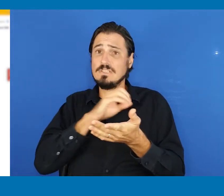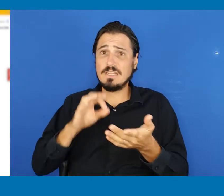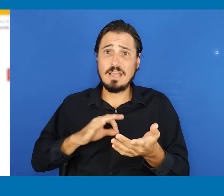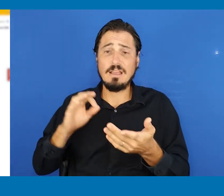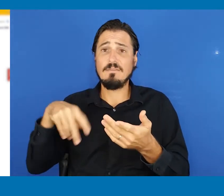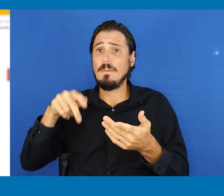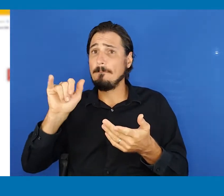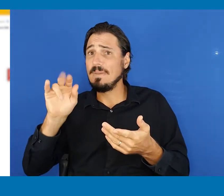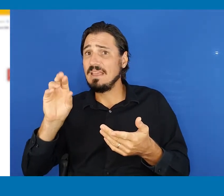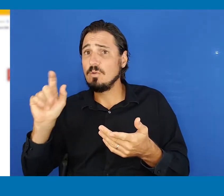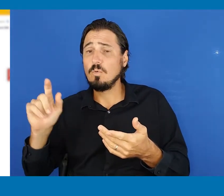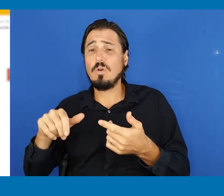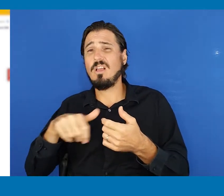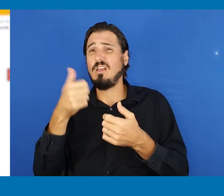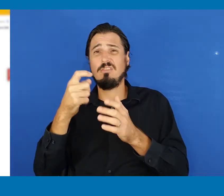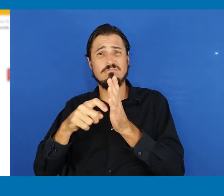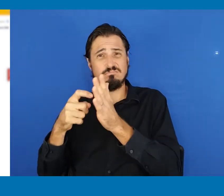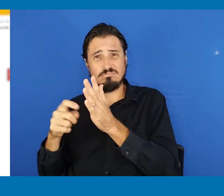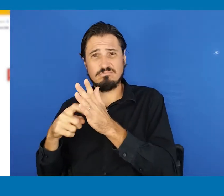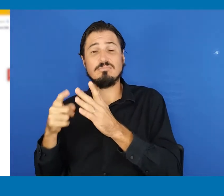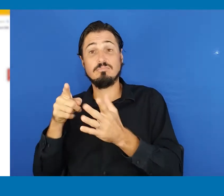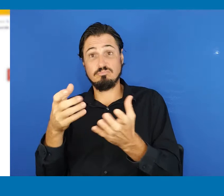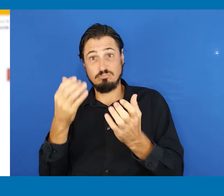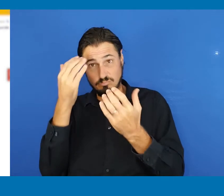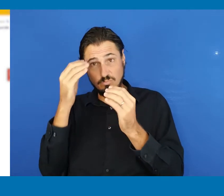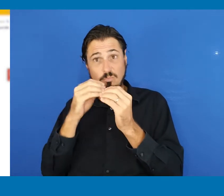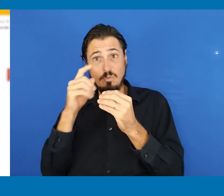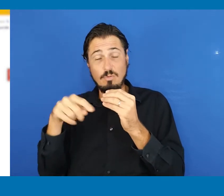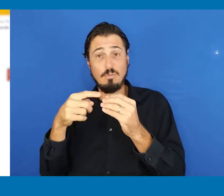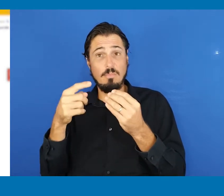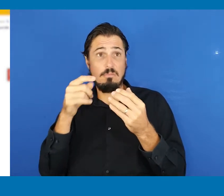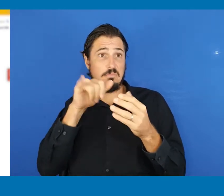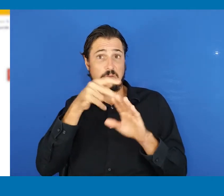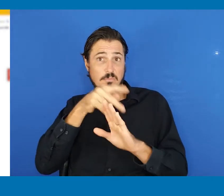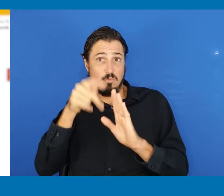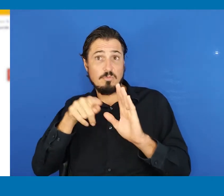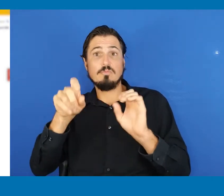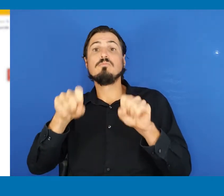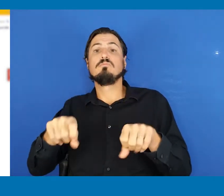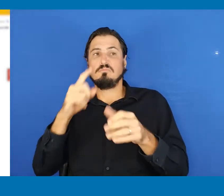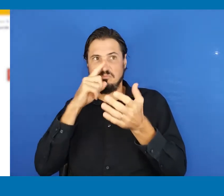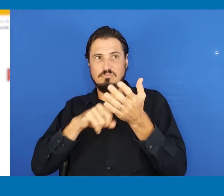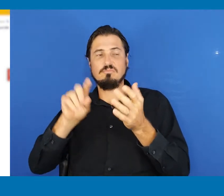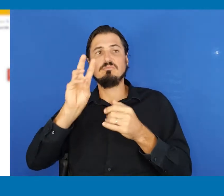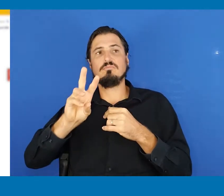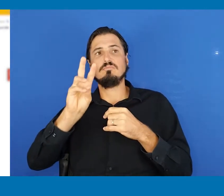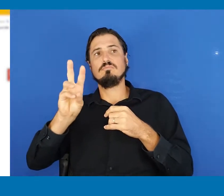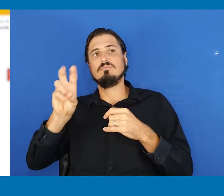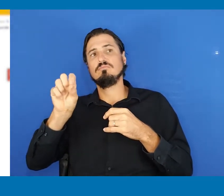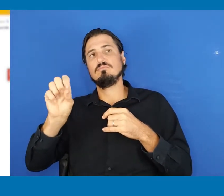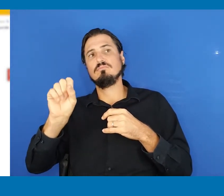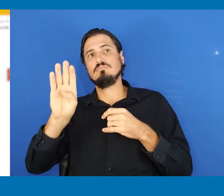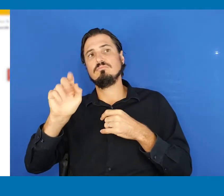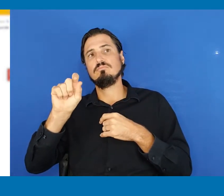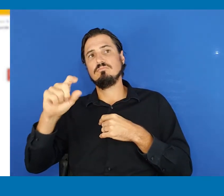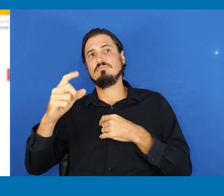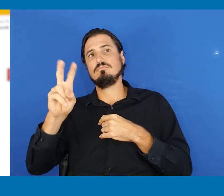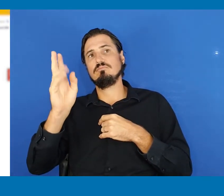eligible expenses. To learn more about eligibility and program details, visit the SBA website